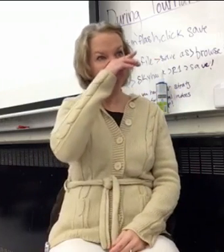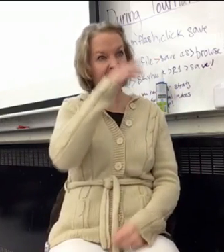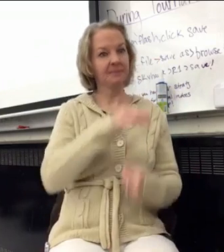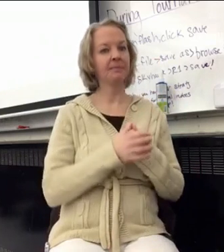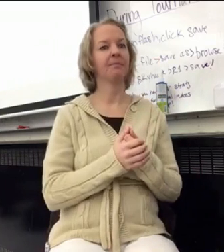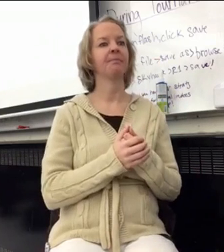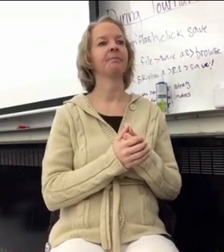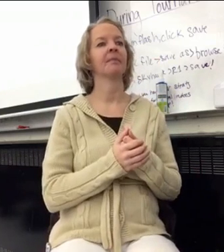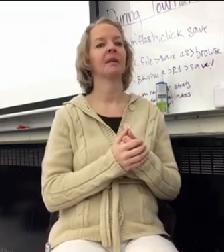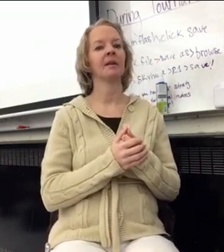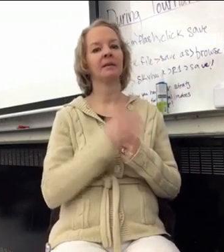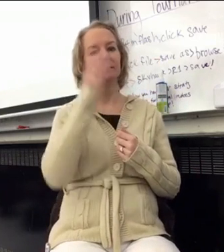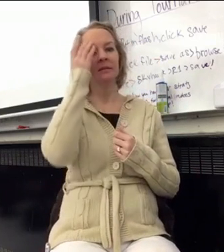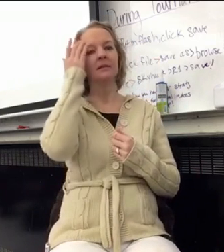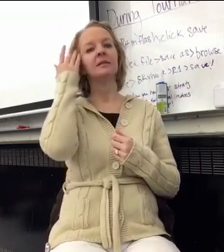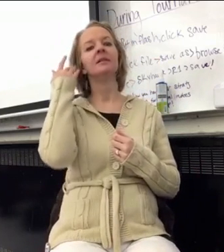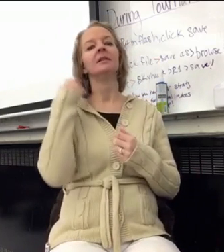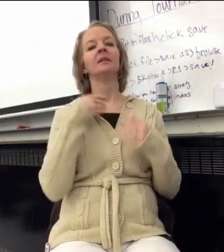Now,